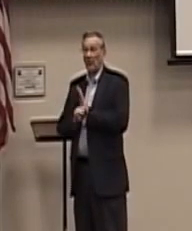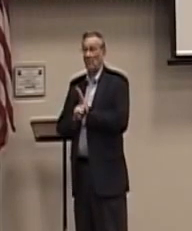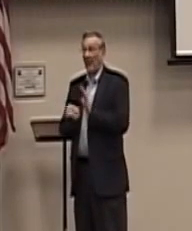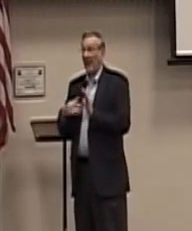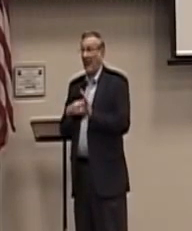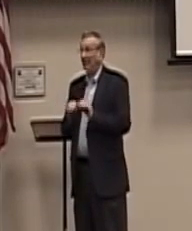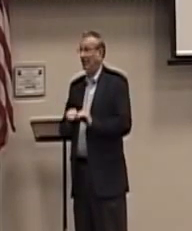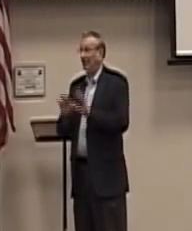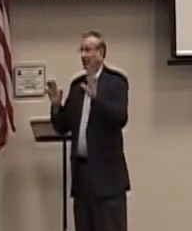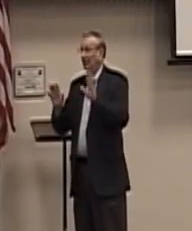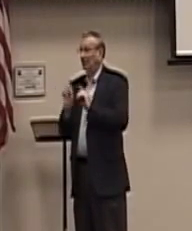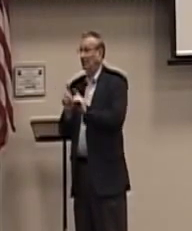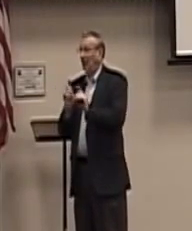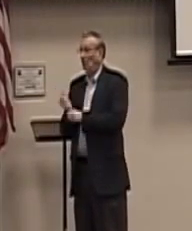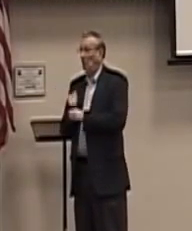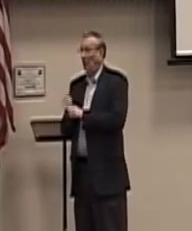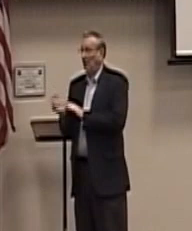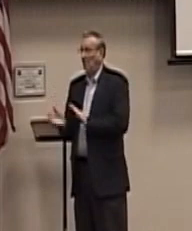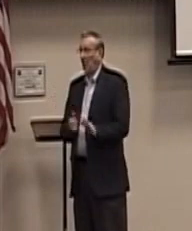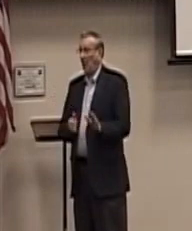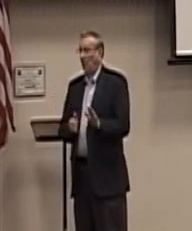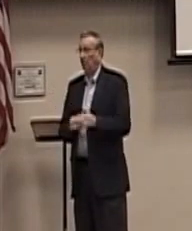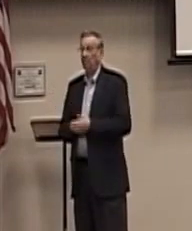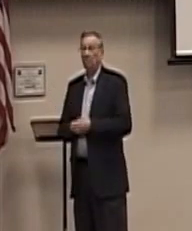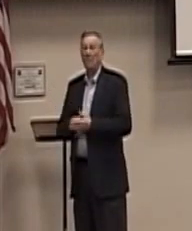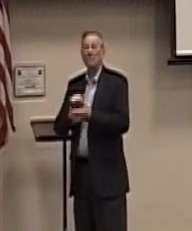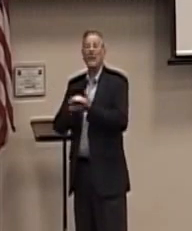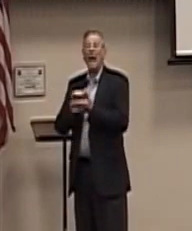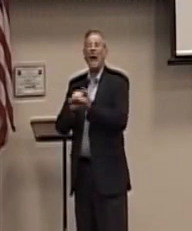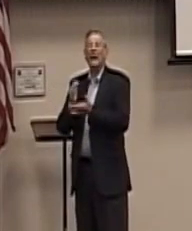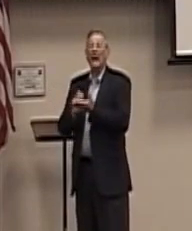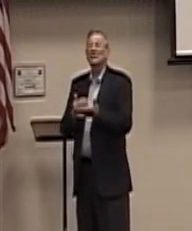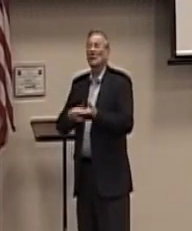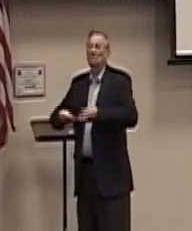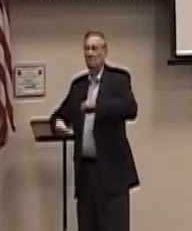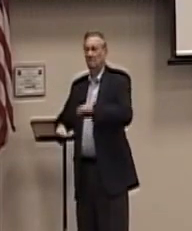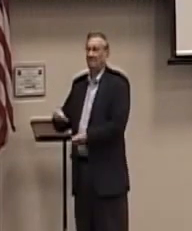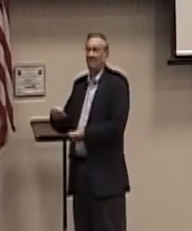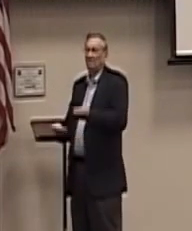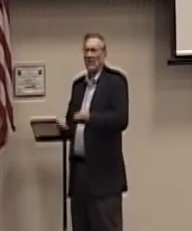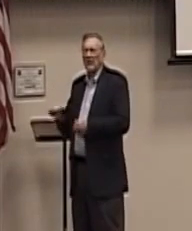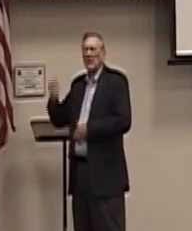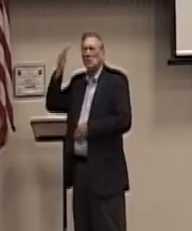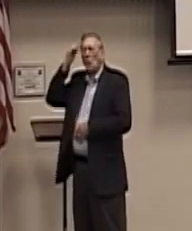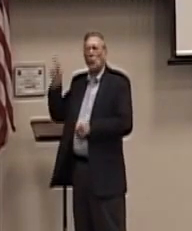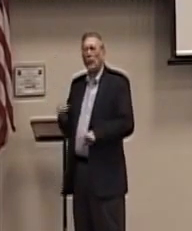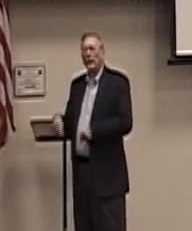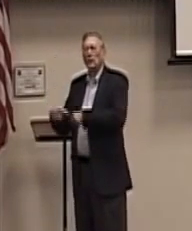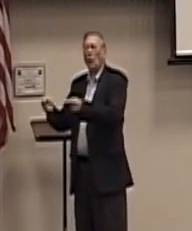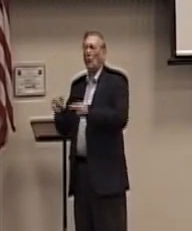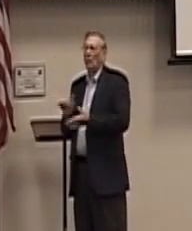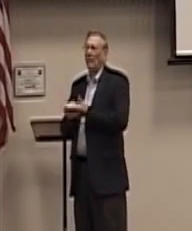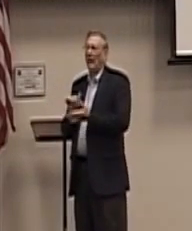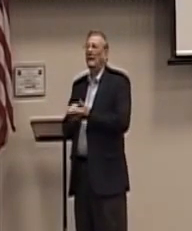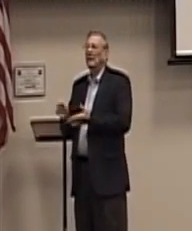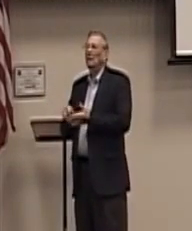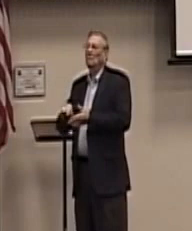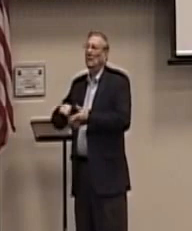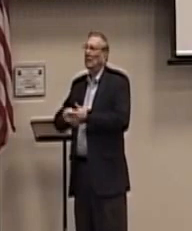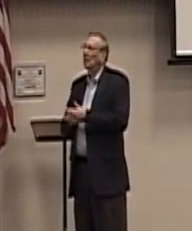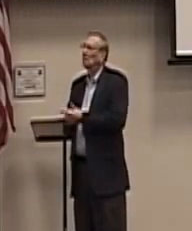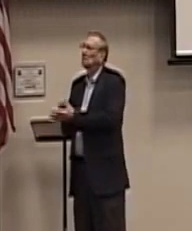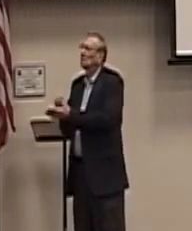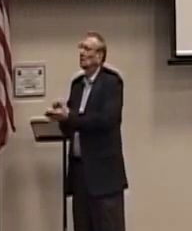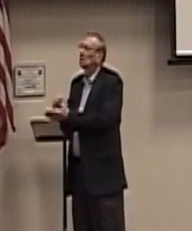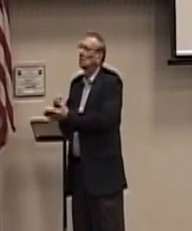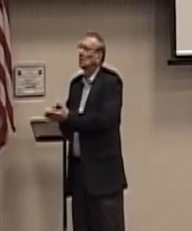very clear disciple-making plan, and that has some flexibility in it, but he knows where he's going. And so he'll begin to study and